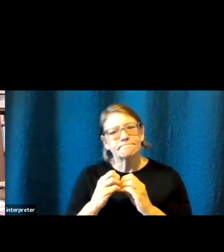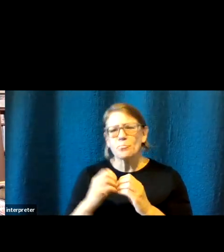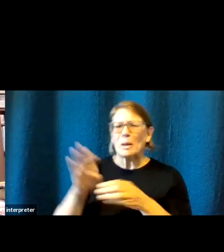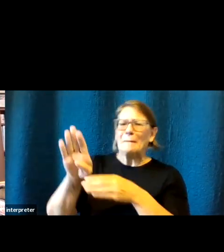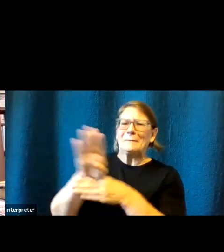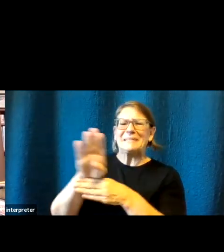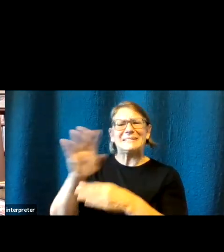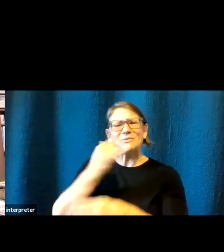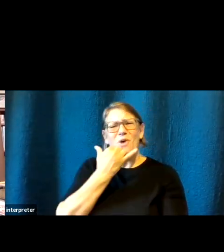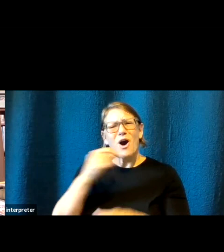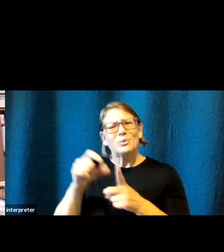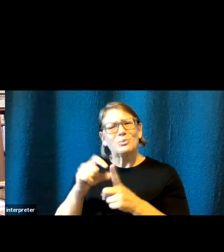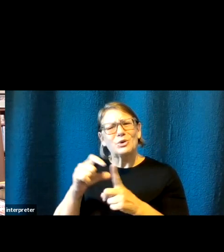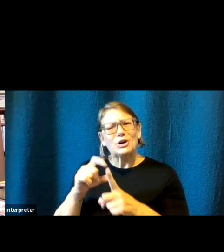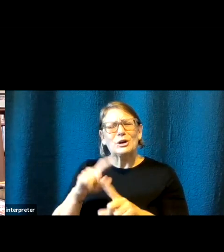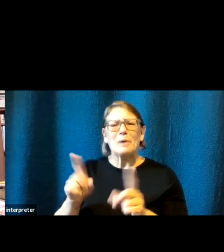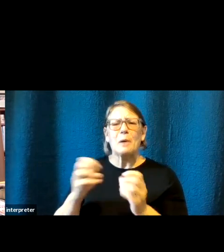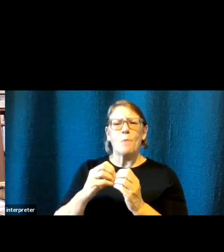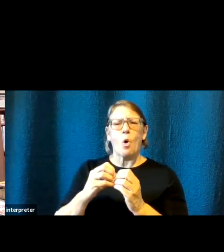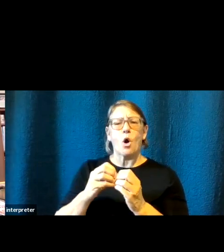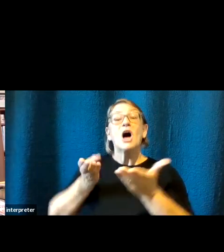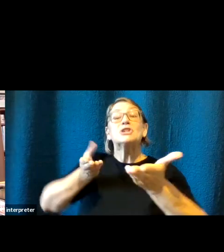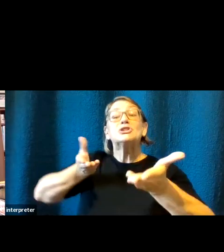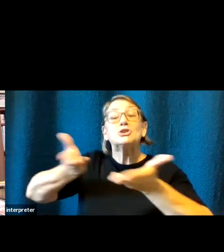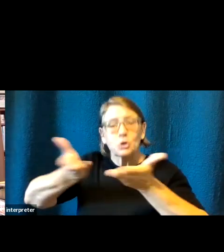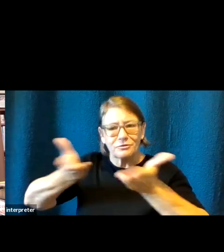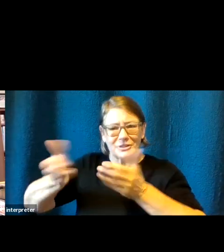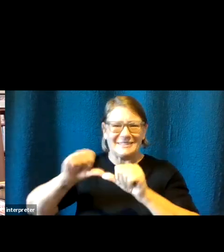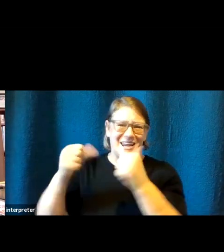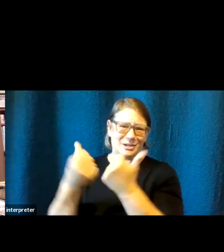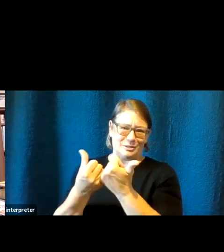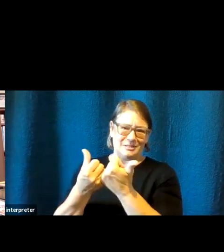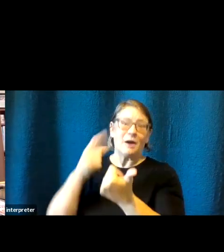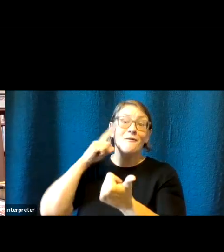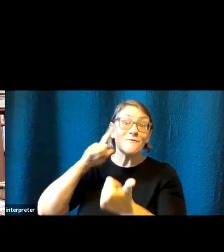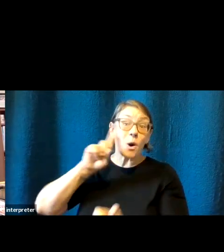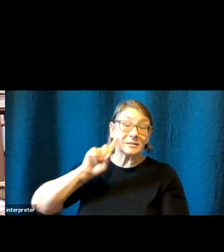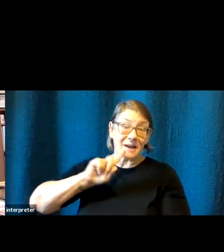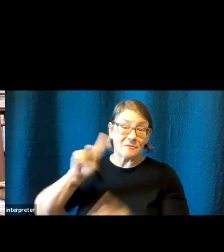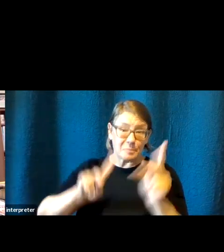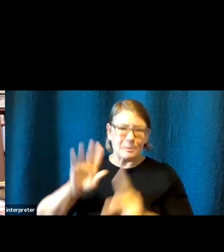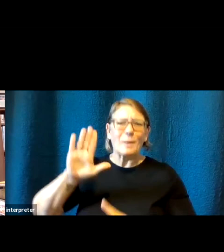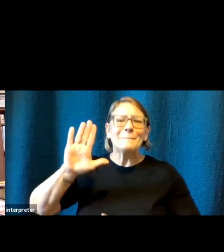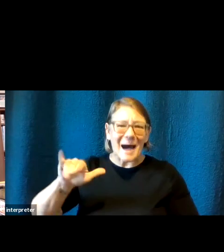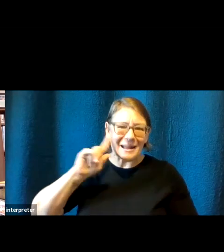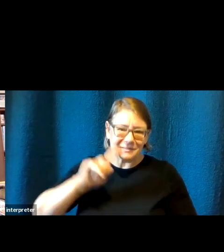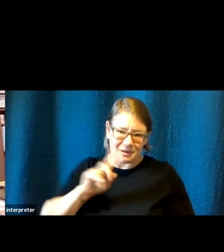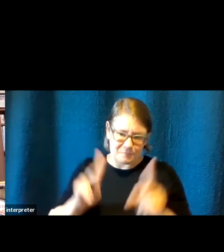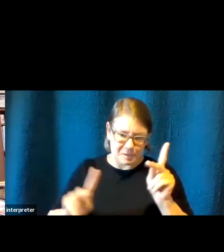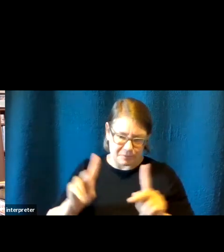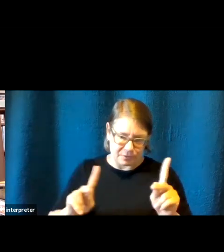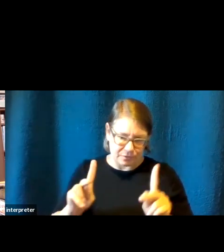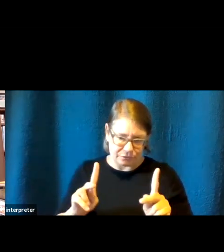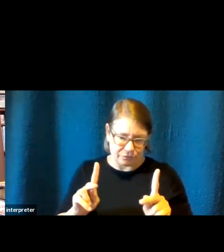business is the wrong word, but more of a service agency to deaf people by deaf people. And so